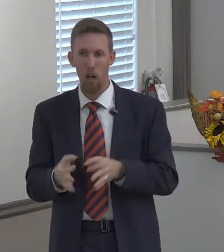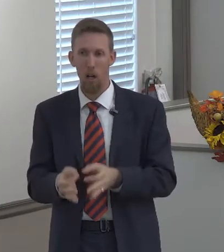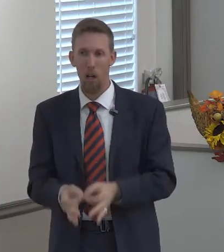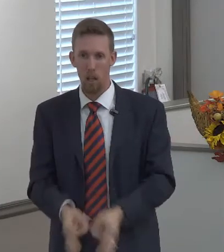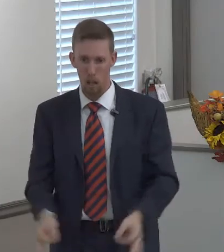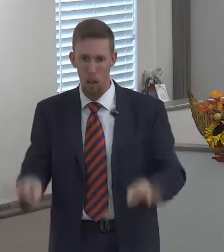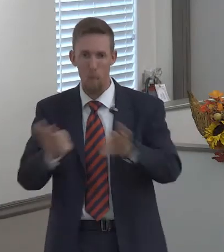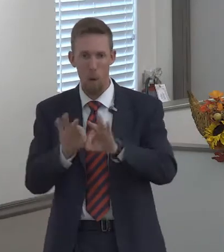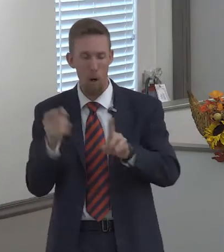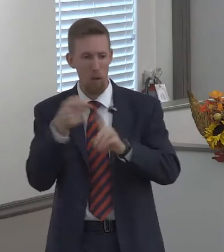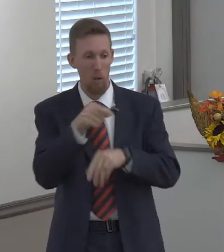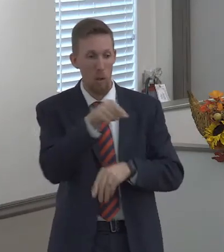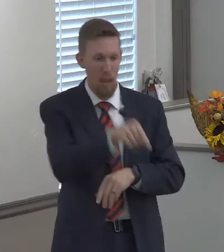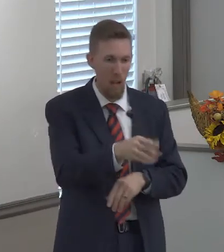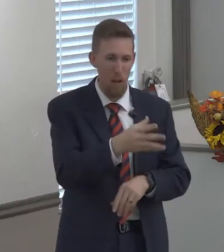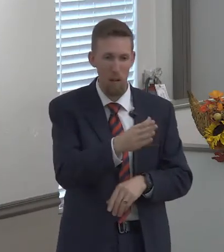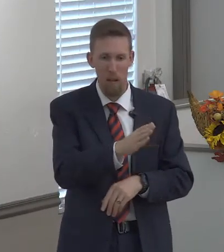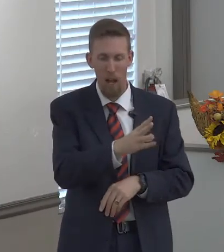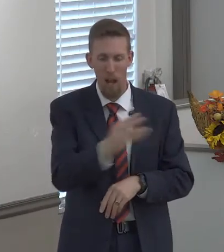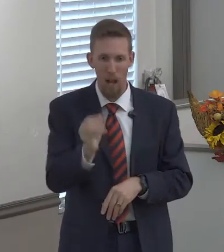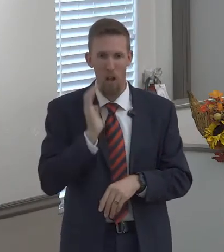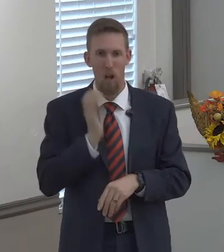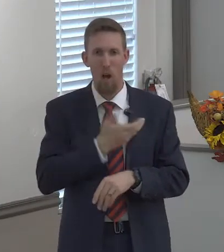hilarious. Okay.